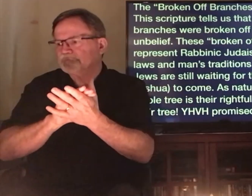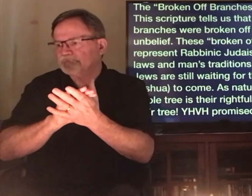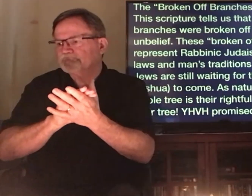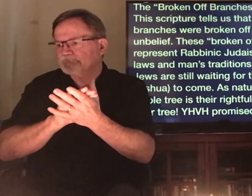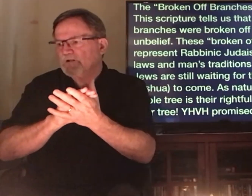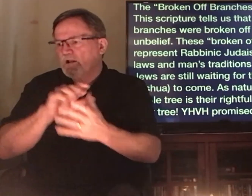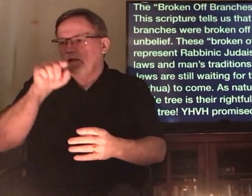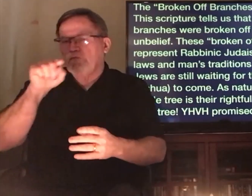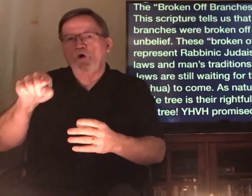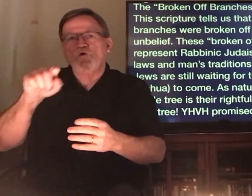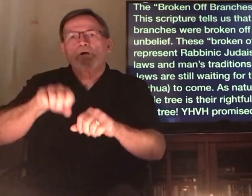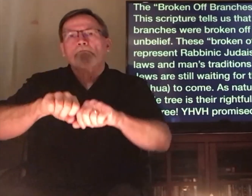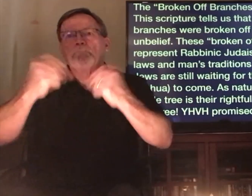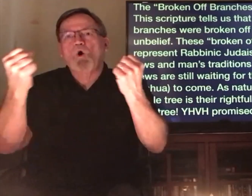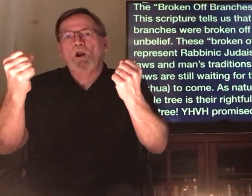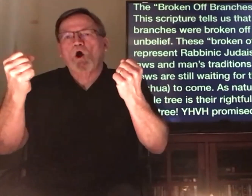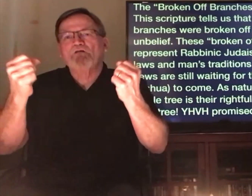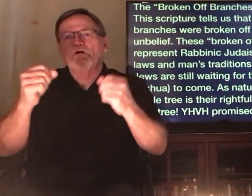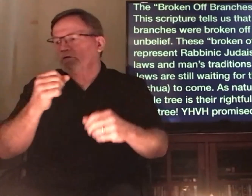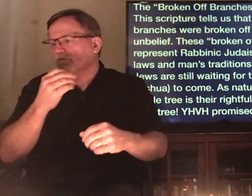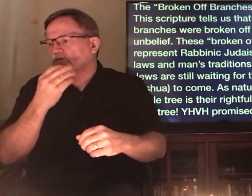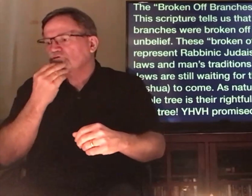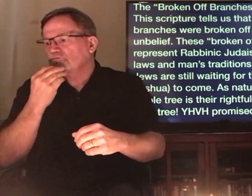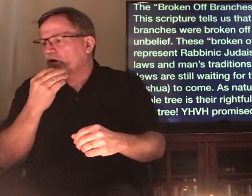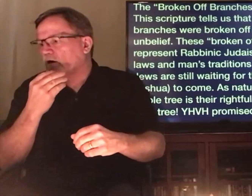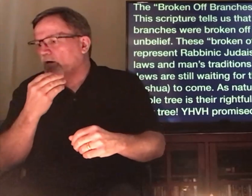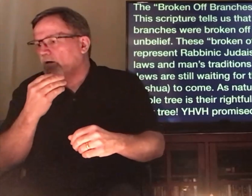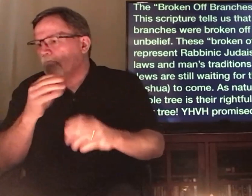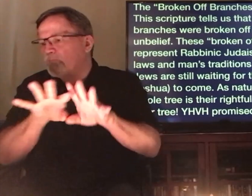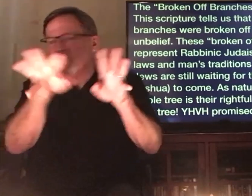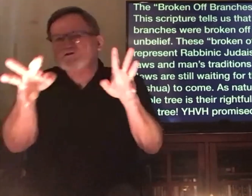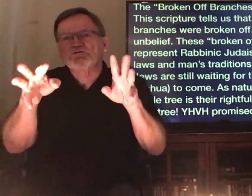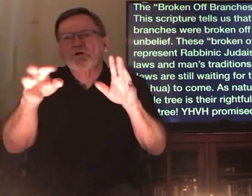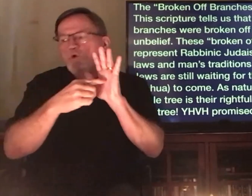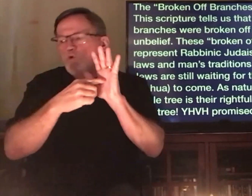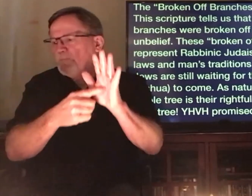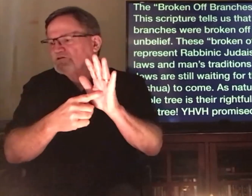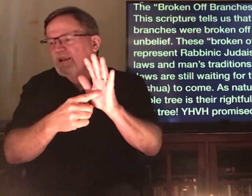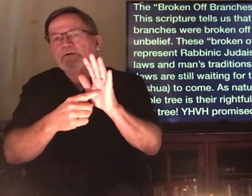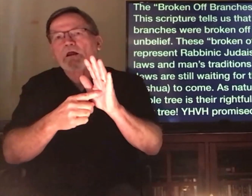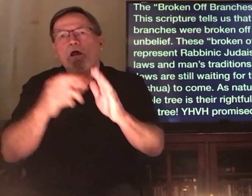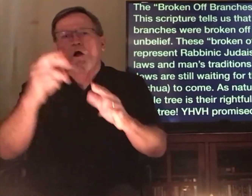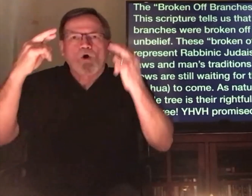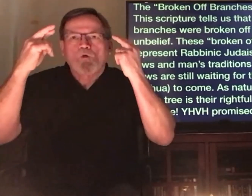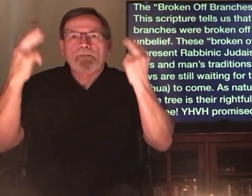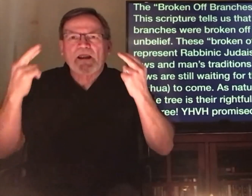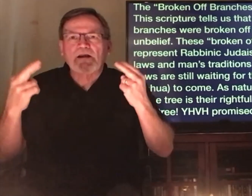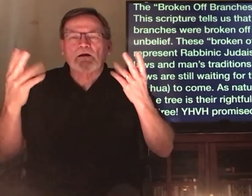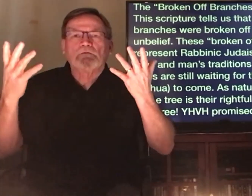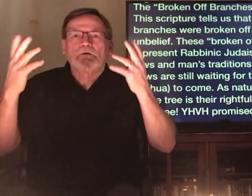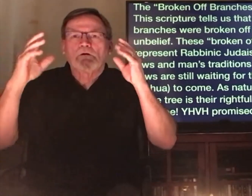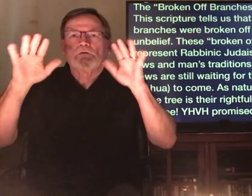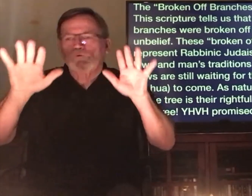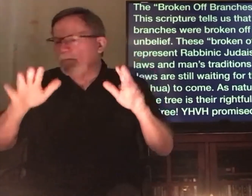Jew. They were not Christian, no, not Christian, they Jews. You